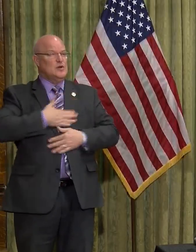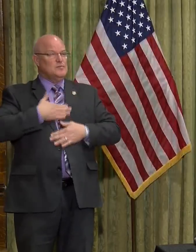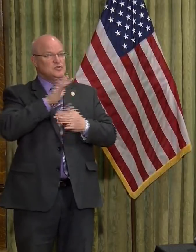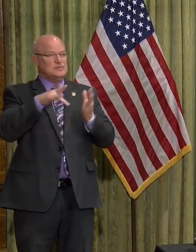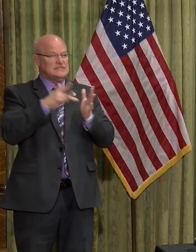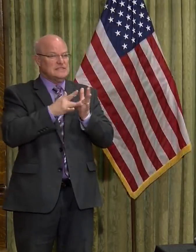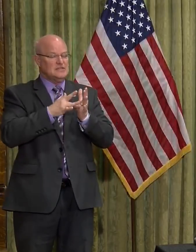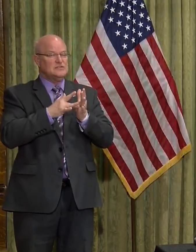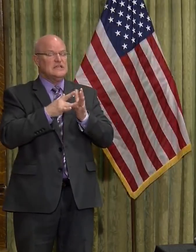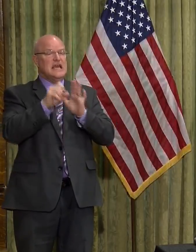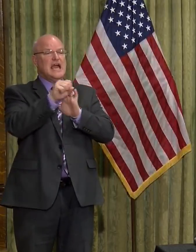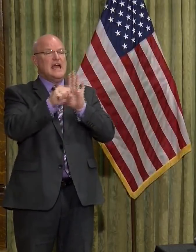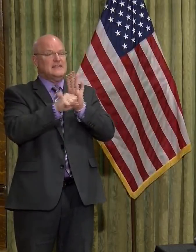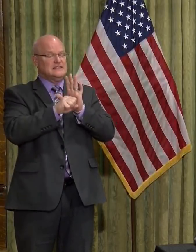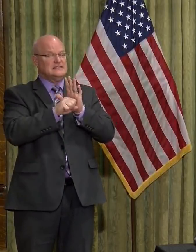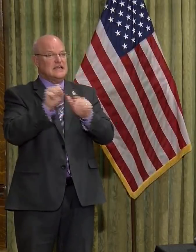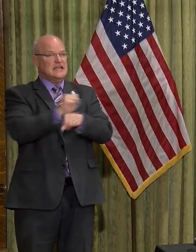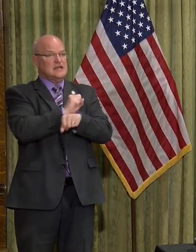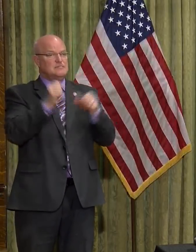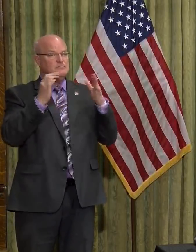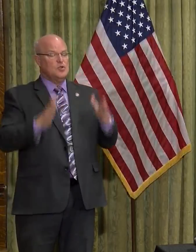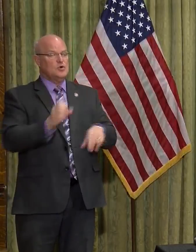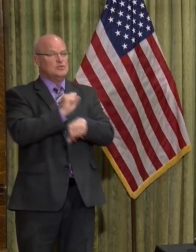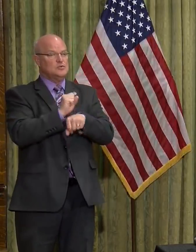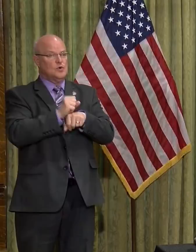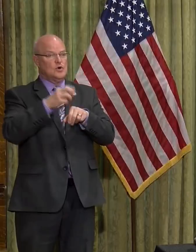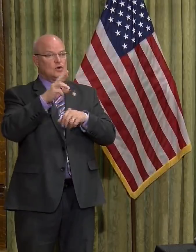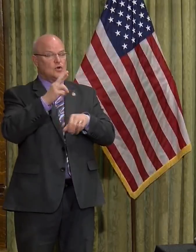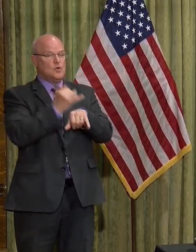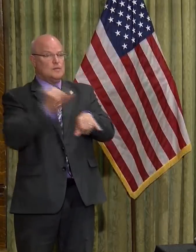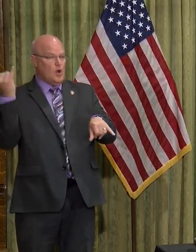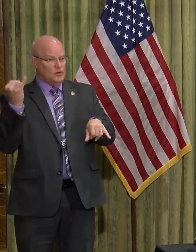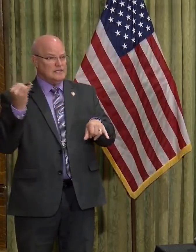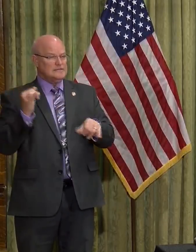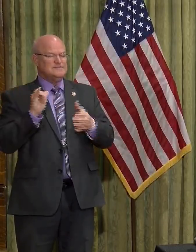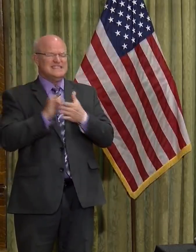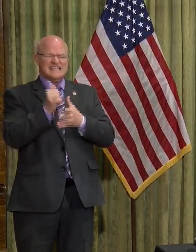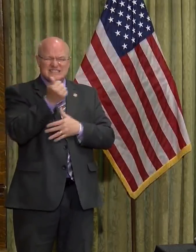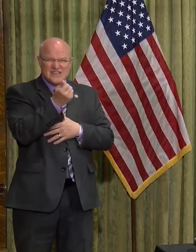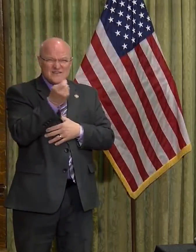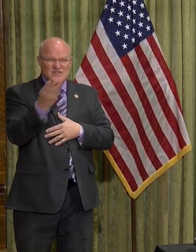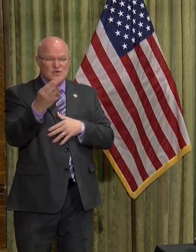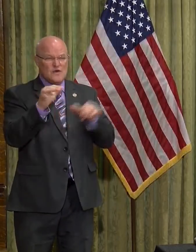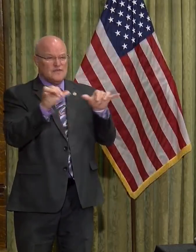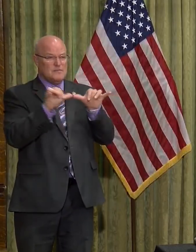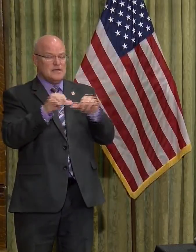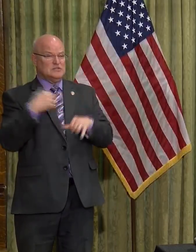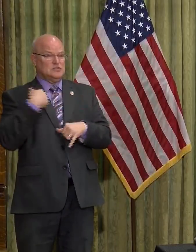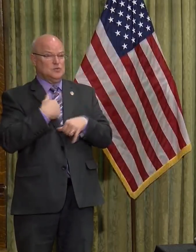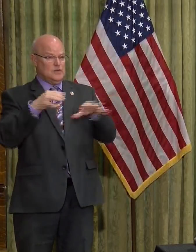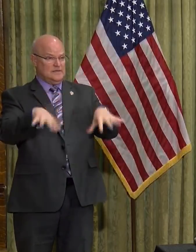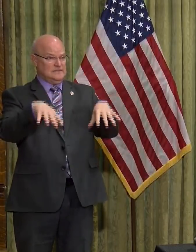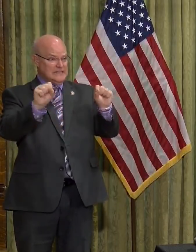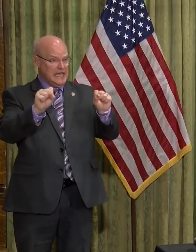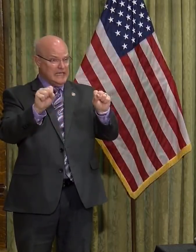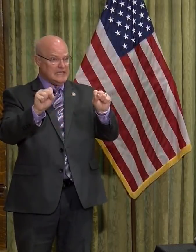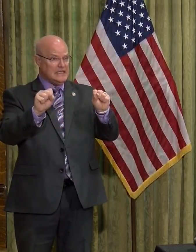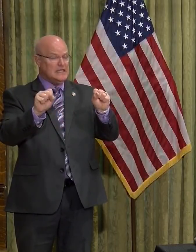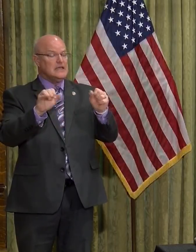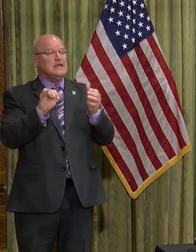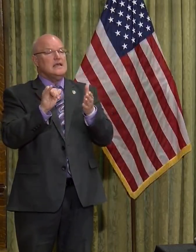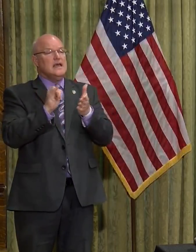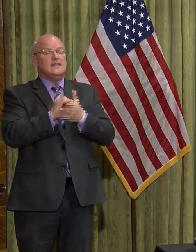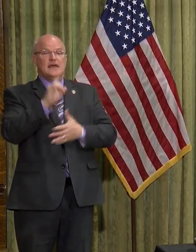state employees to work remotely when possible. Those are just a few of the measures that we have taken,